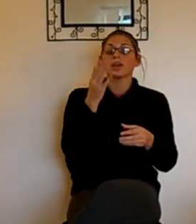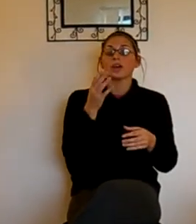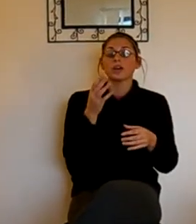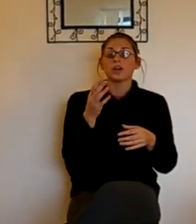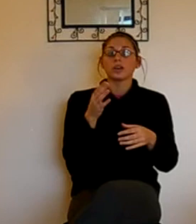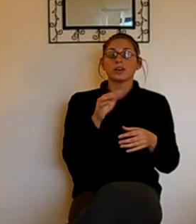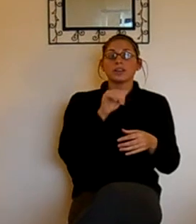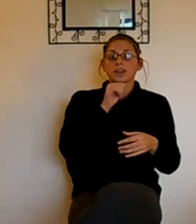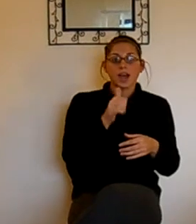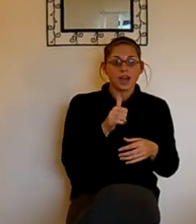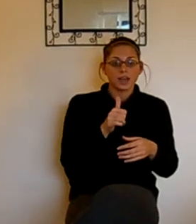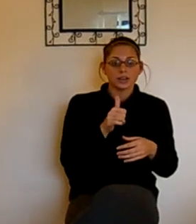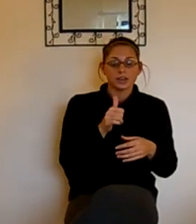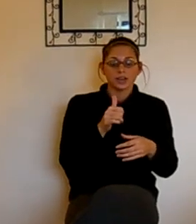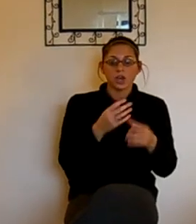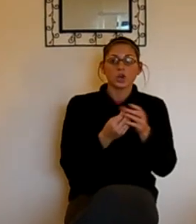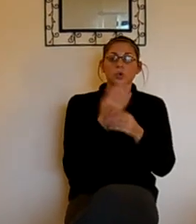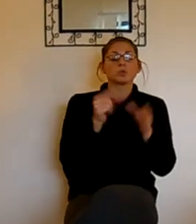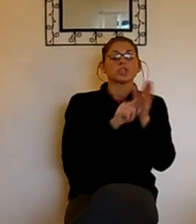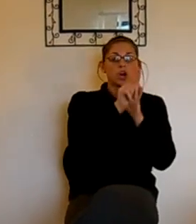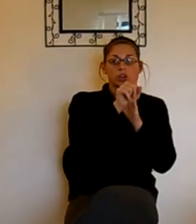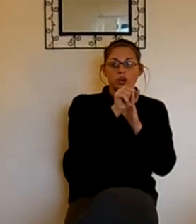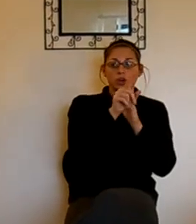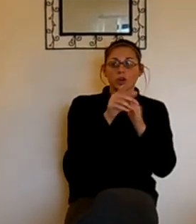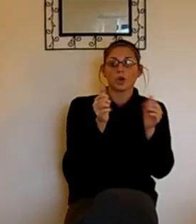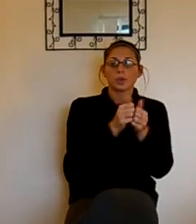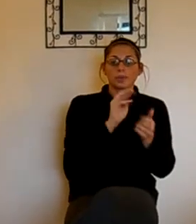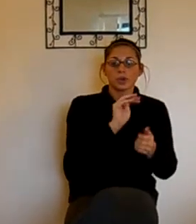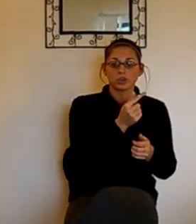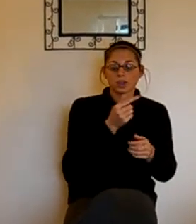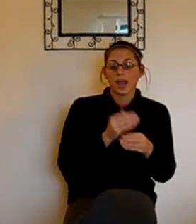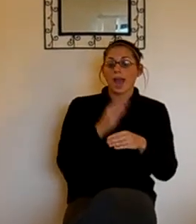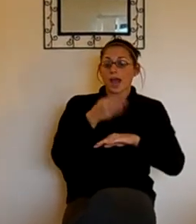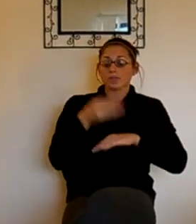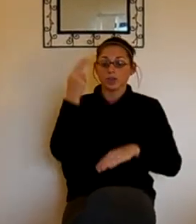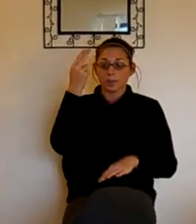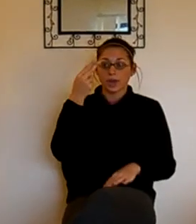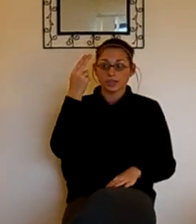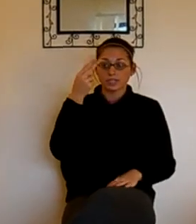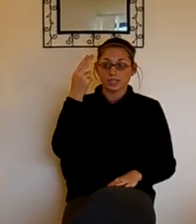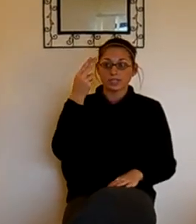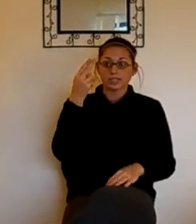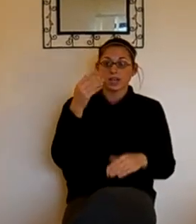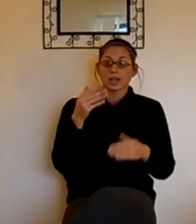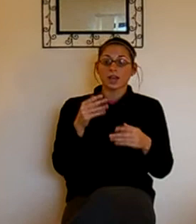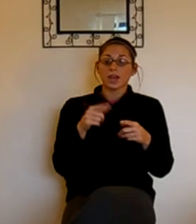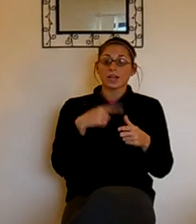with Miracle-Gro. After your hypotheses, the next step is the predictions.